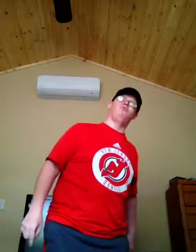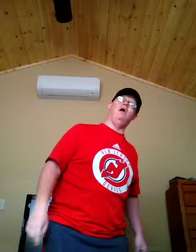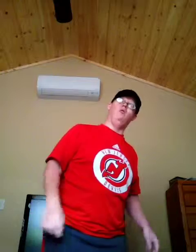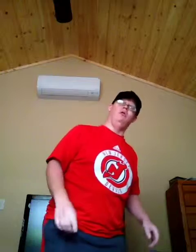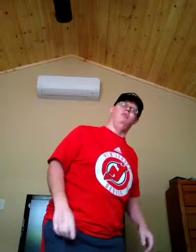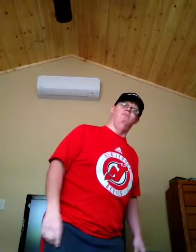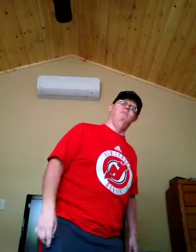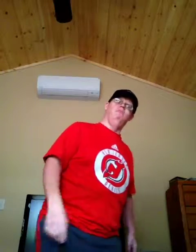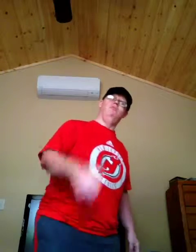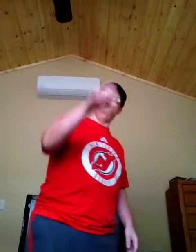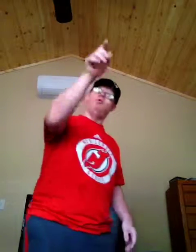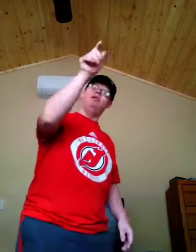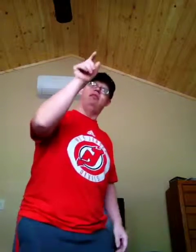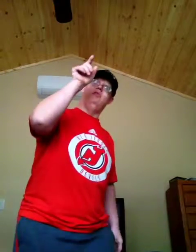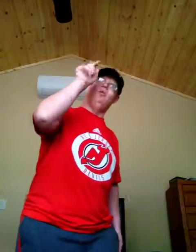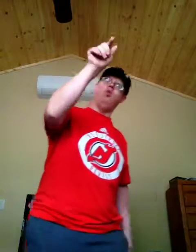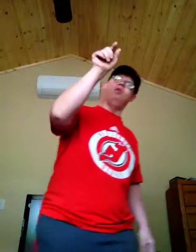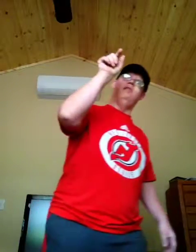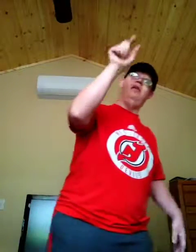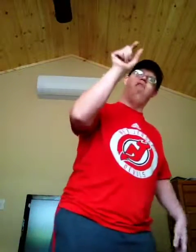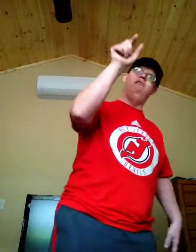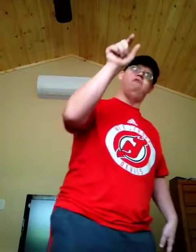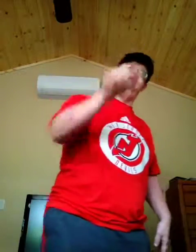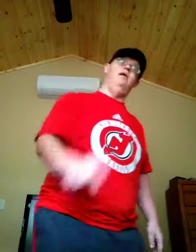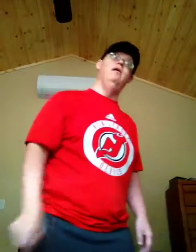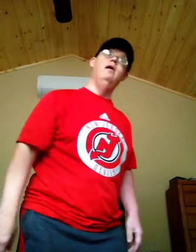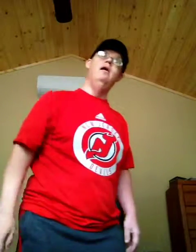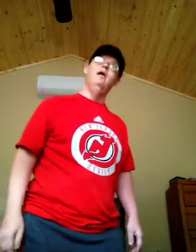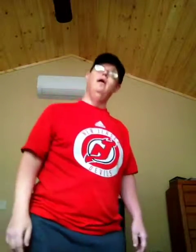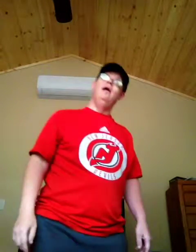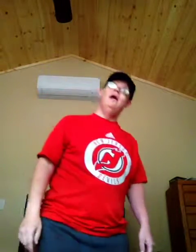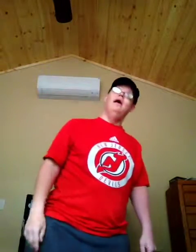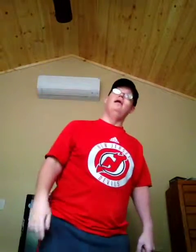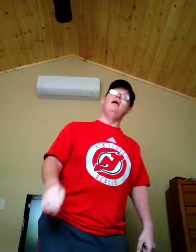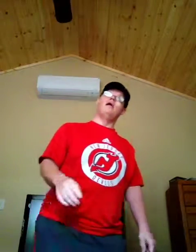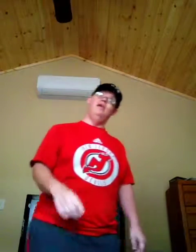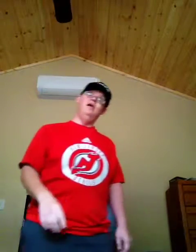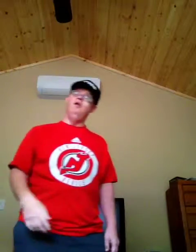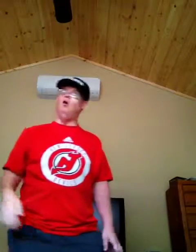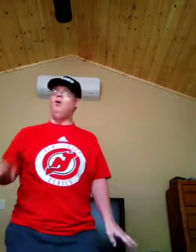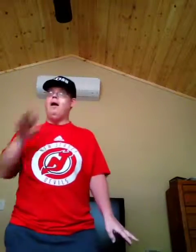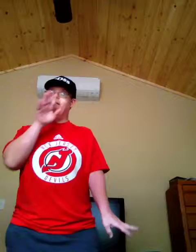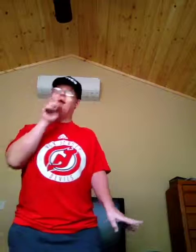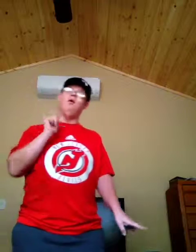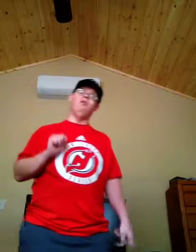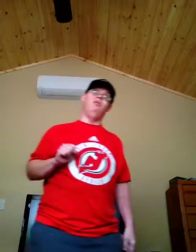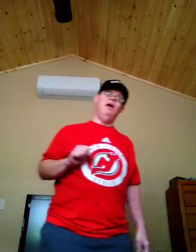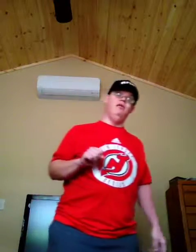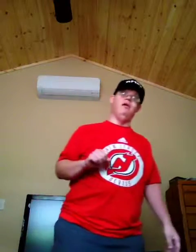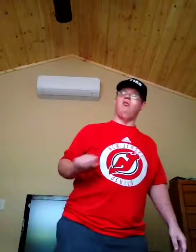swear words towards the TV screen. Next thing you know, I'm not gonna say this,